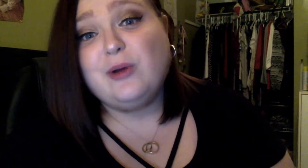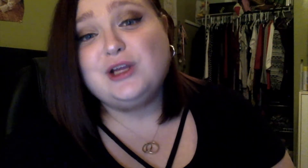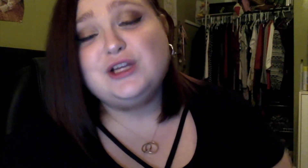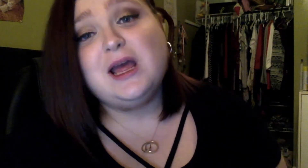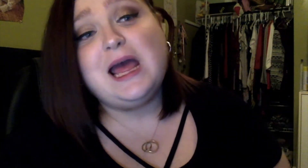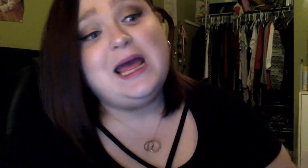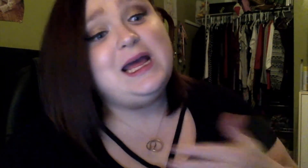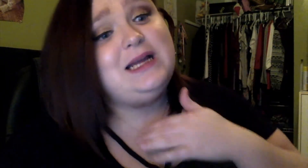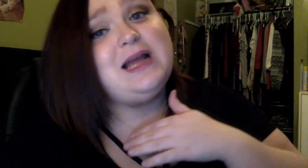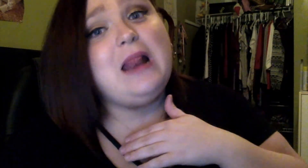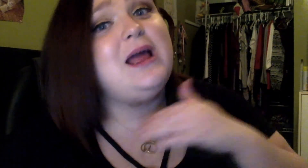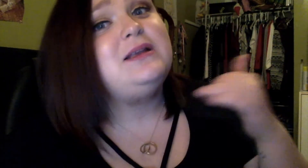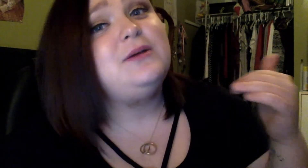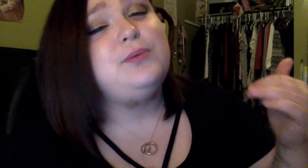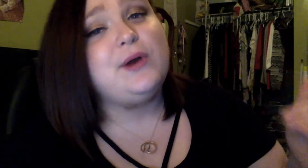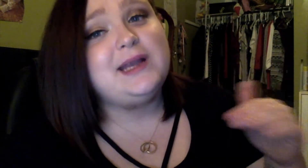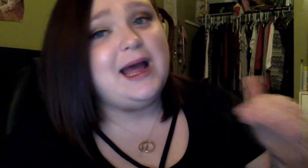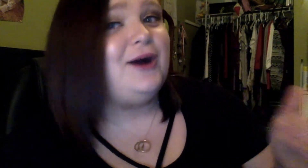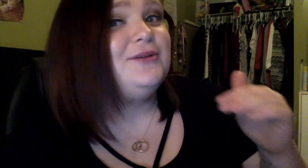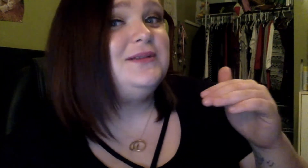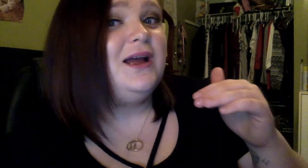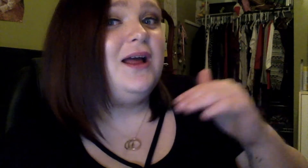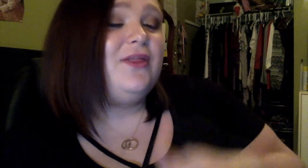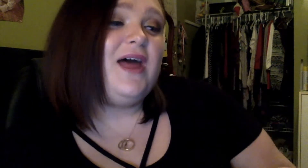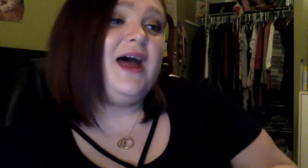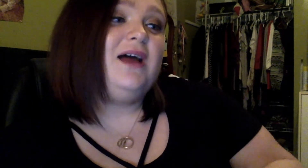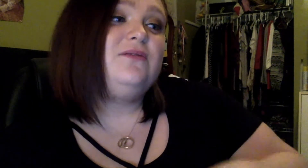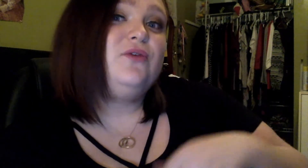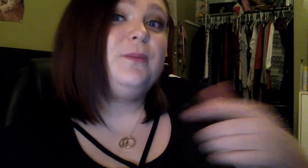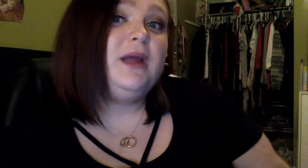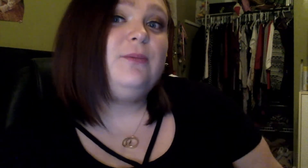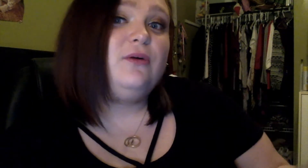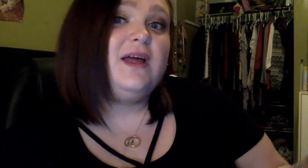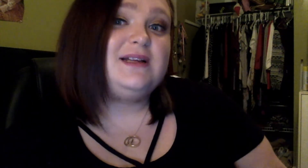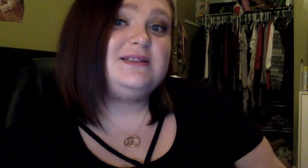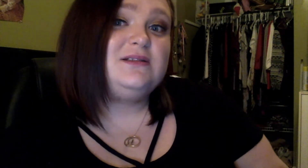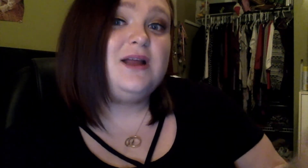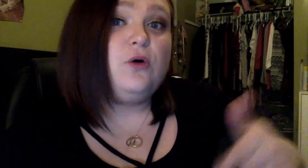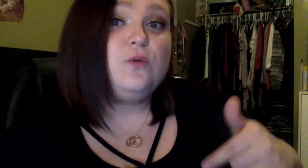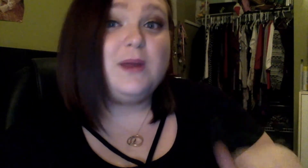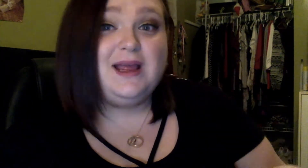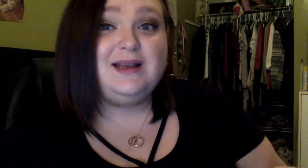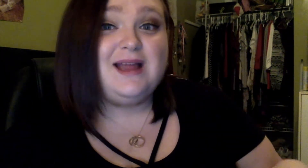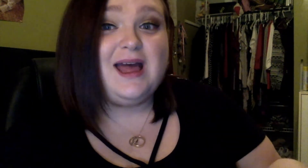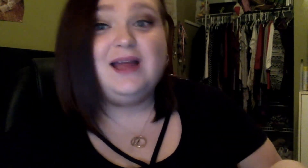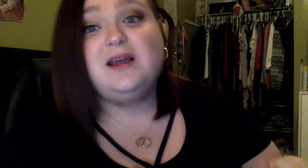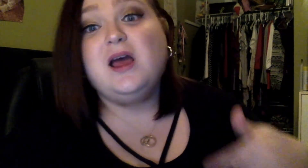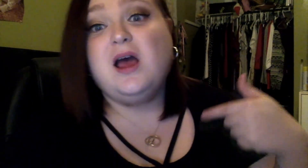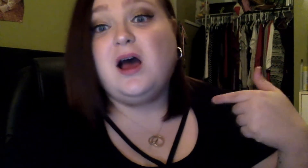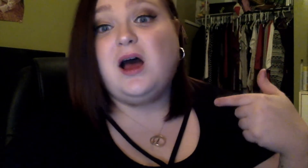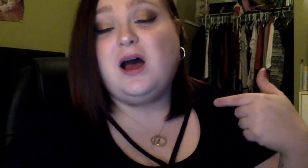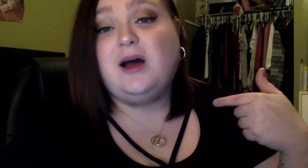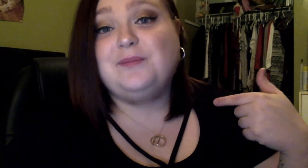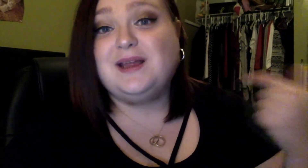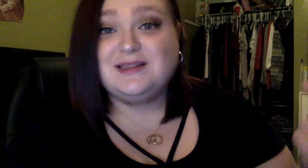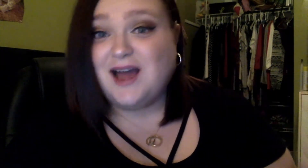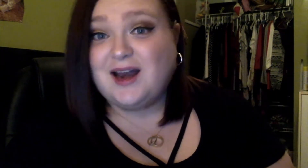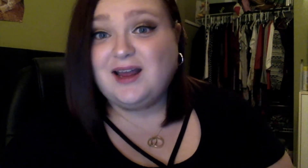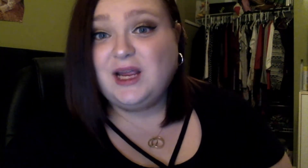language, and I like to point out that for the people that told me that it's not a